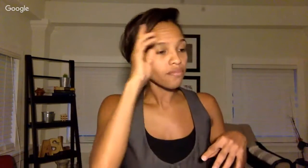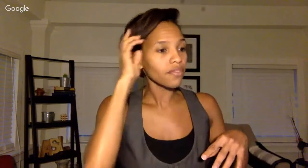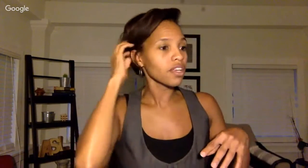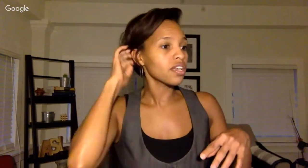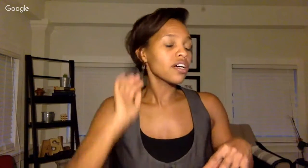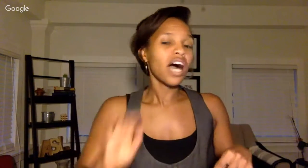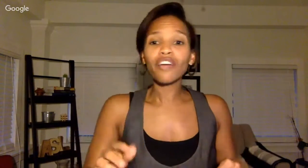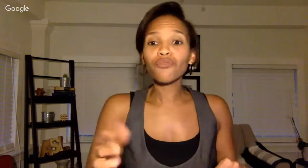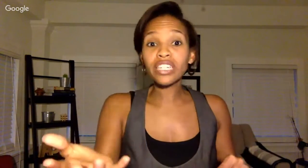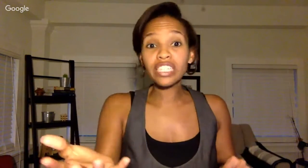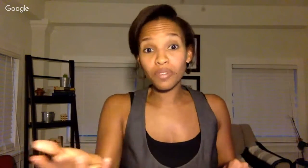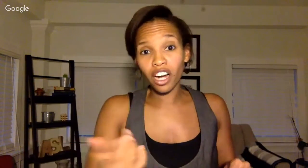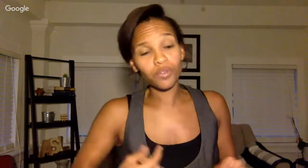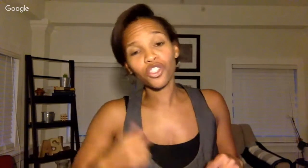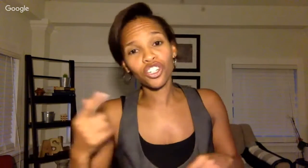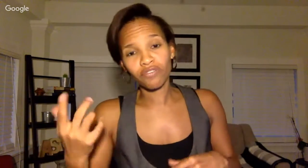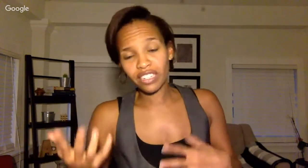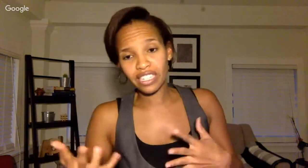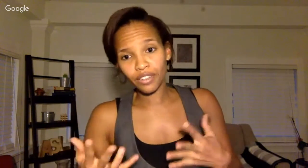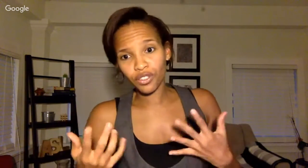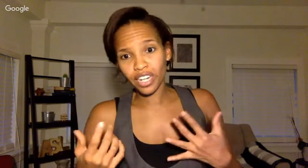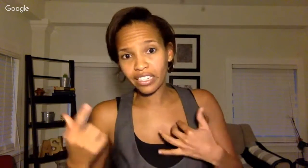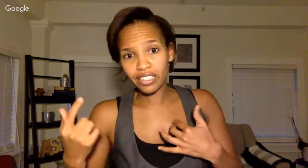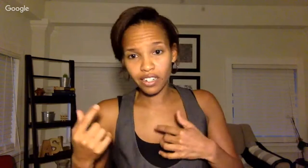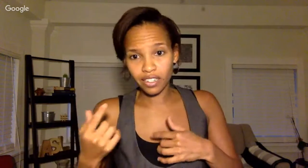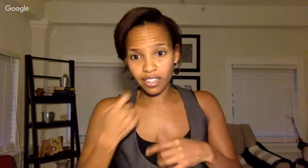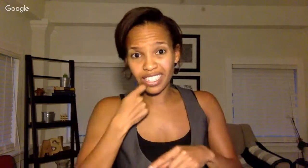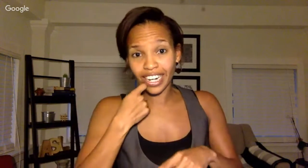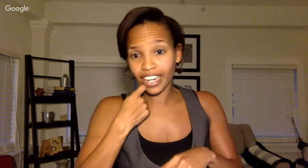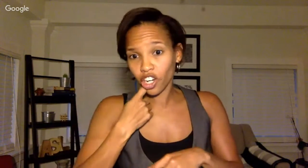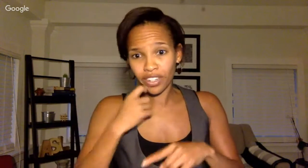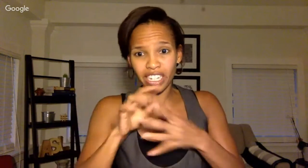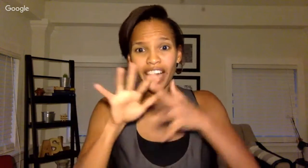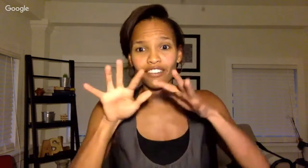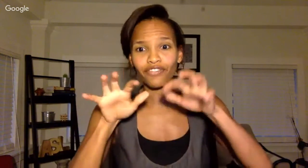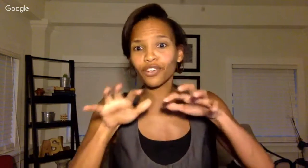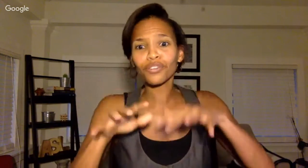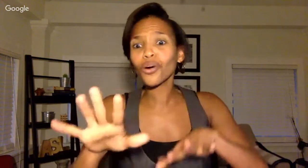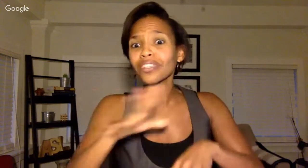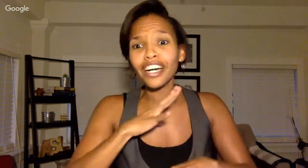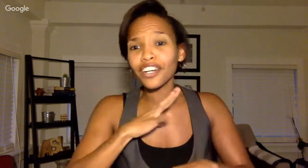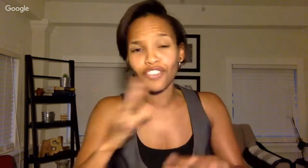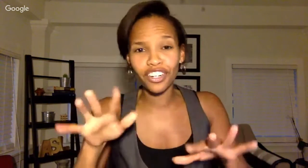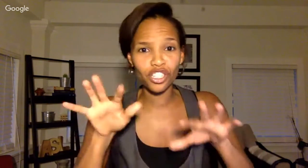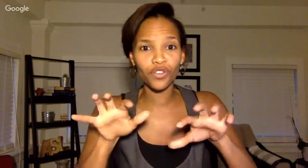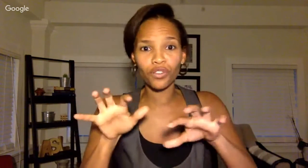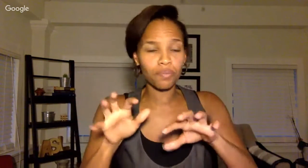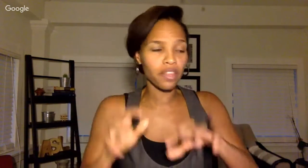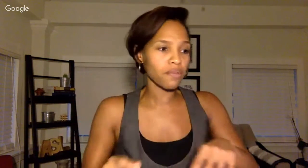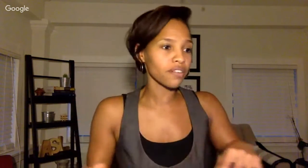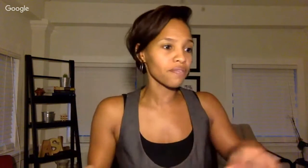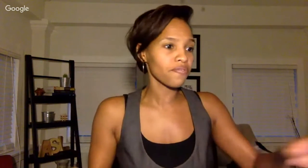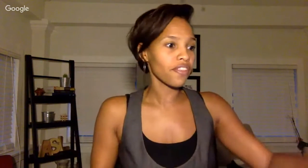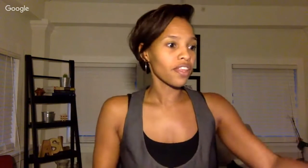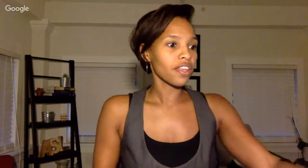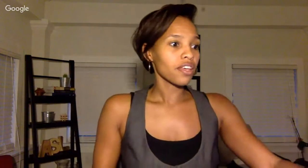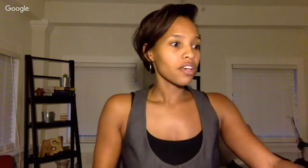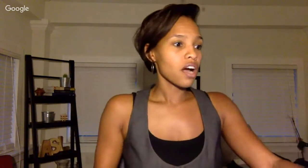that. I really, to be honest with you, couldn't really see what you signed a second ago because it kind of froze. No, it's not your fault. It just froze up in the